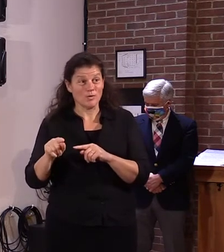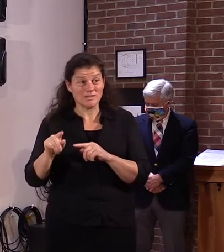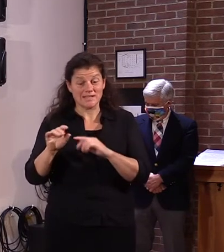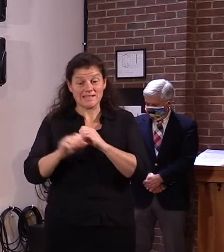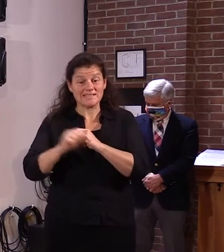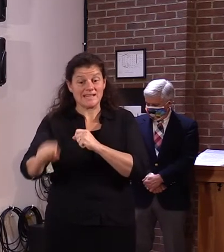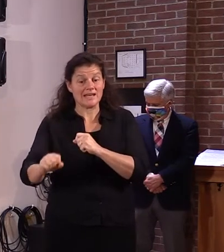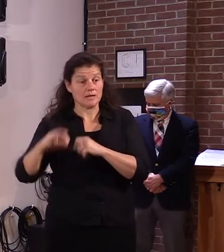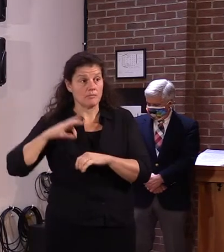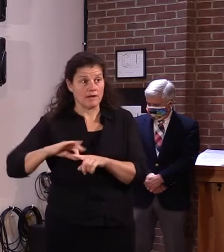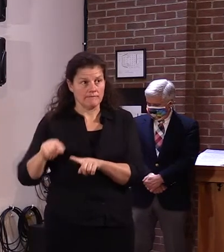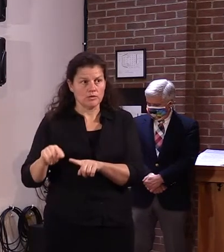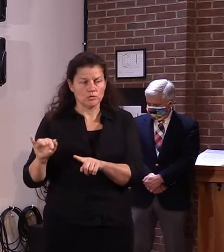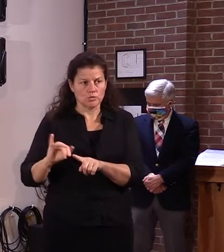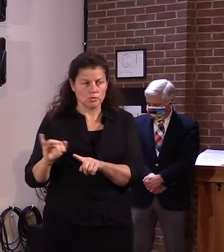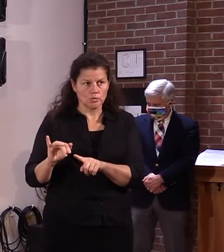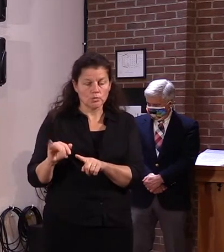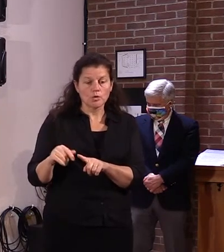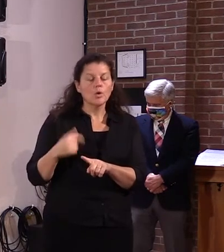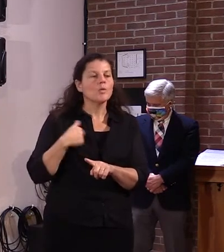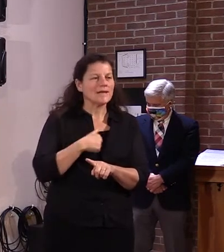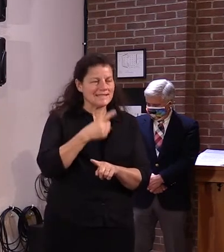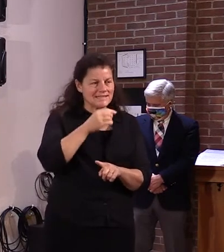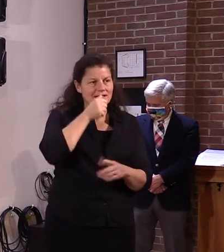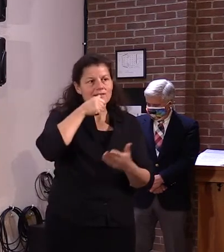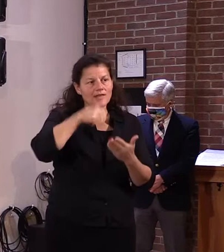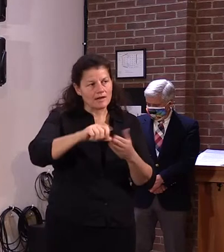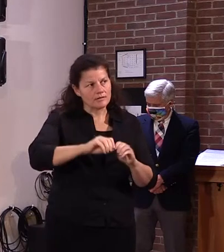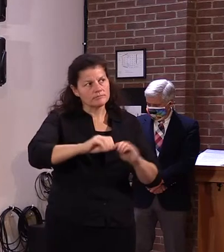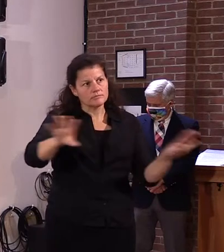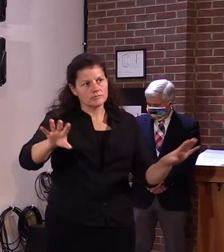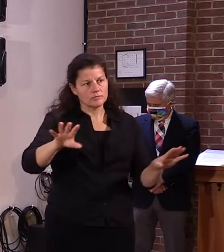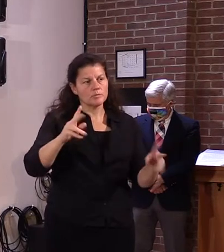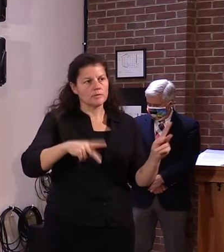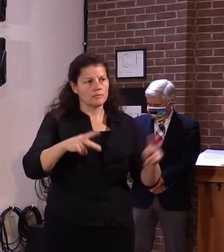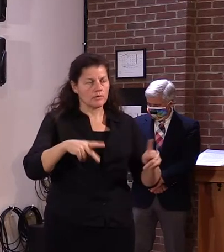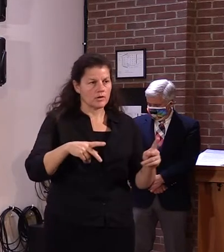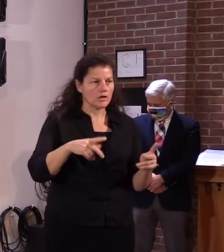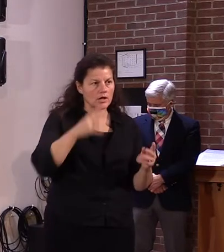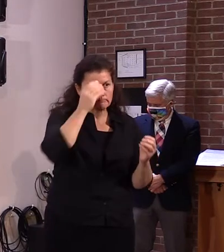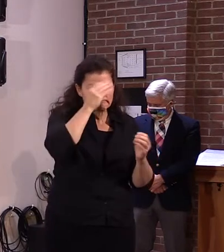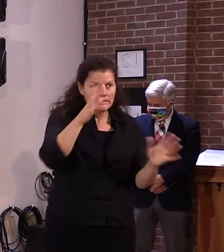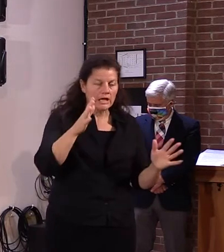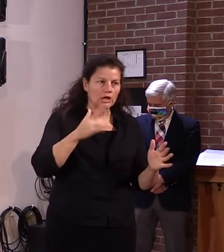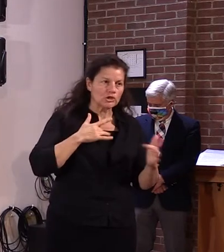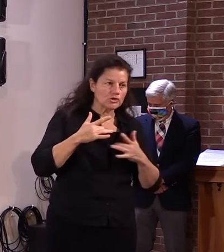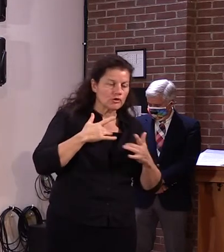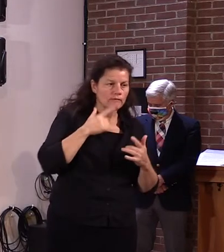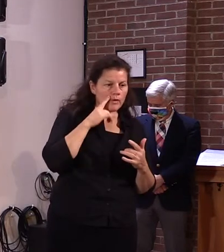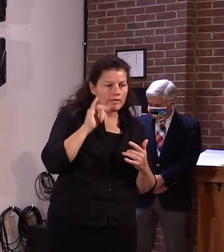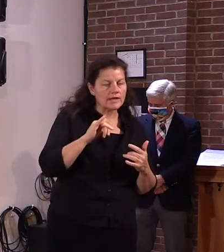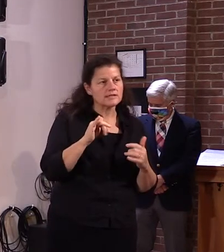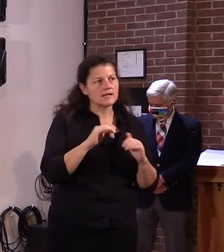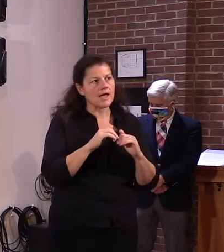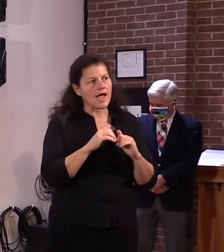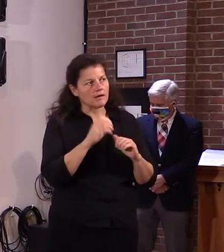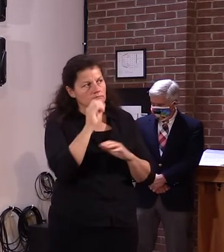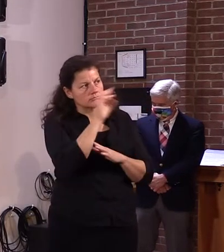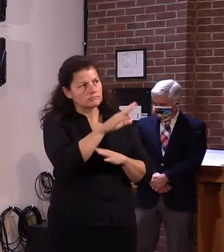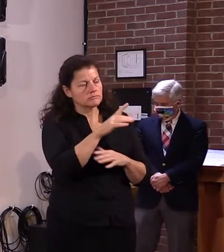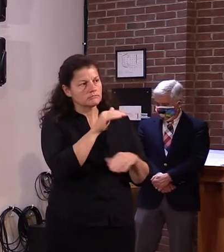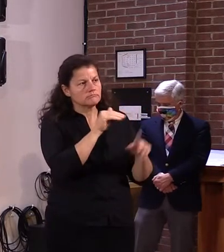did provide a letter of this concern and possible solutions to our congressional